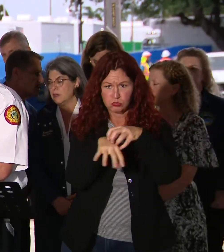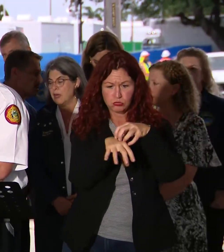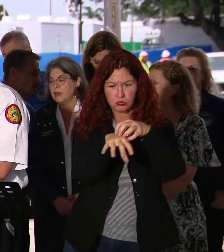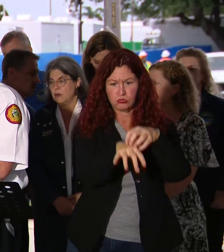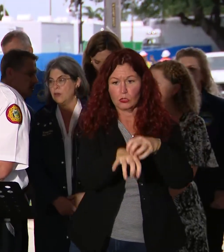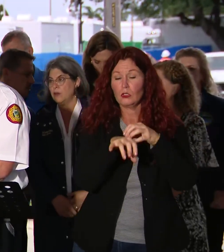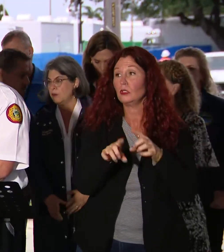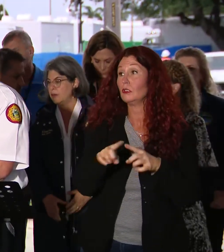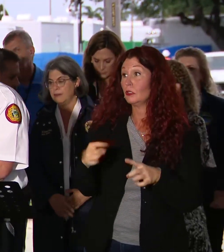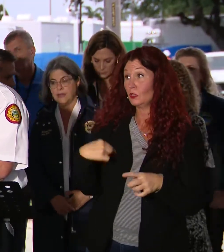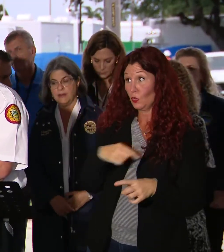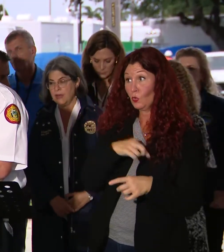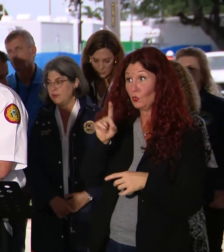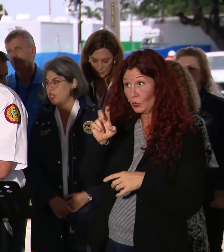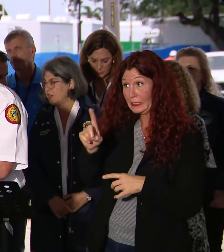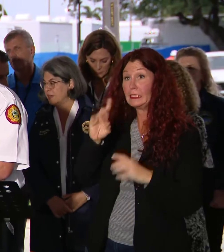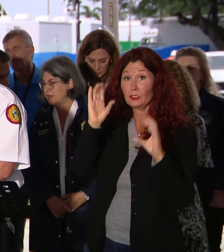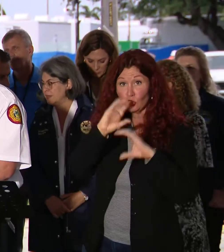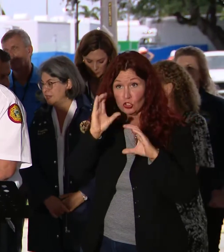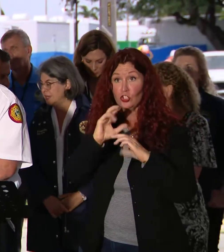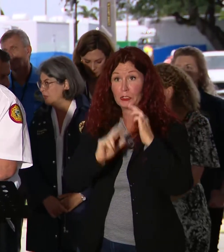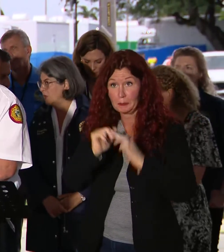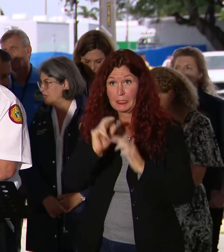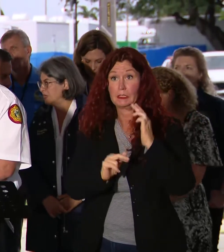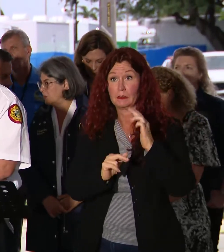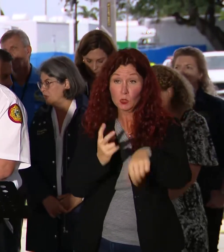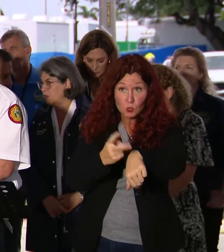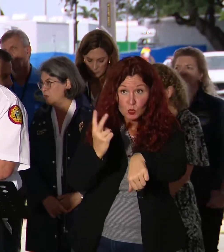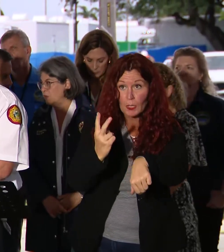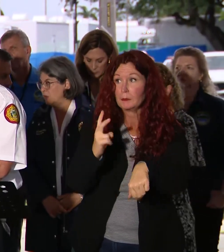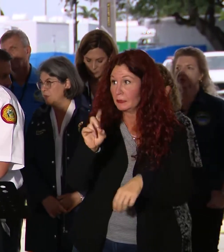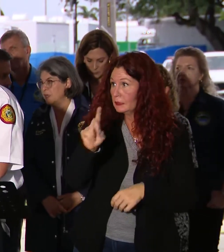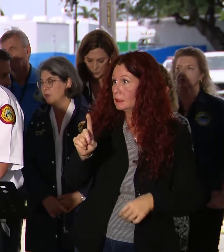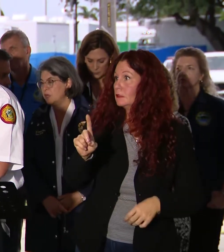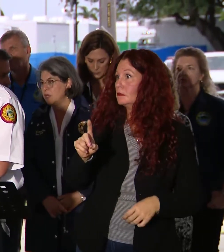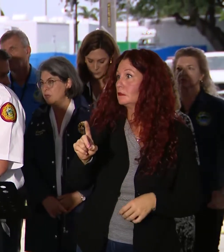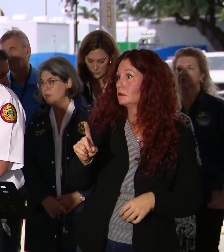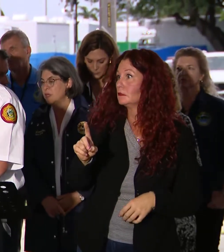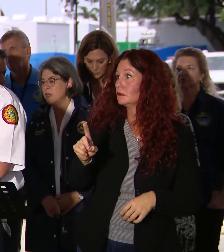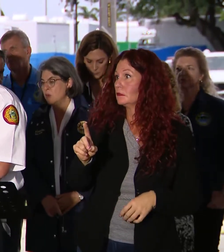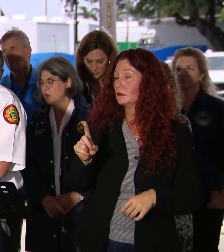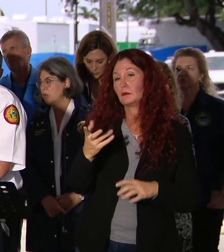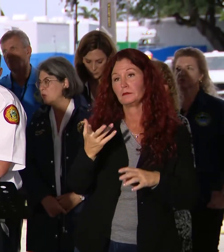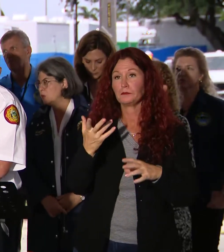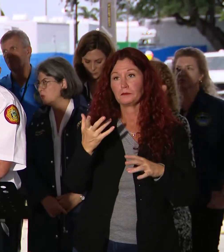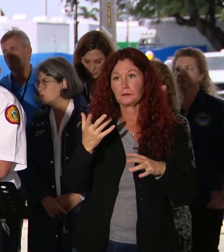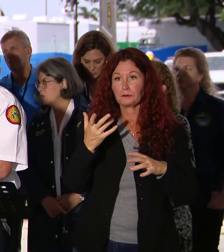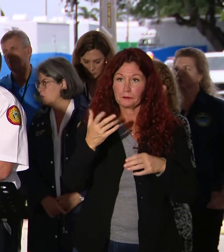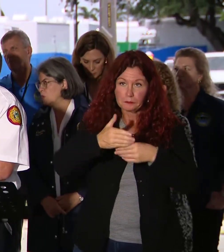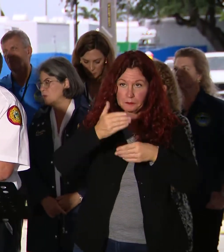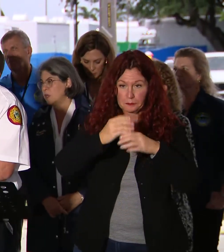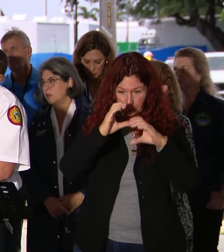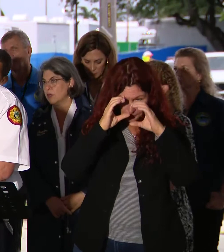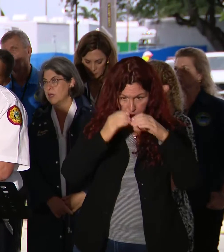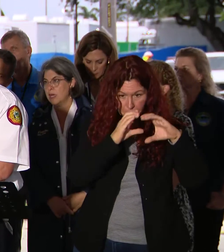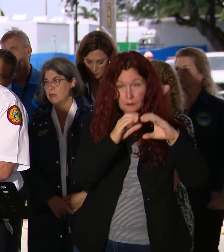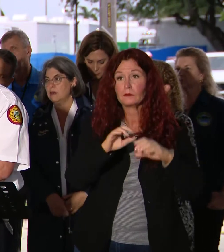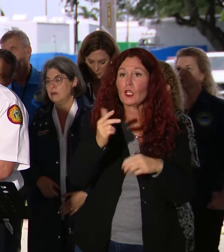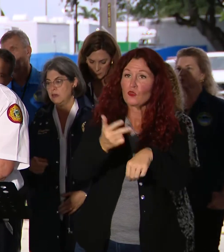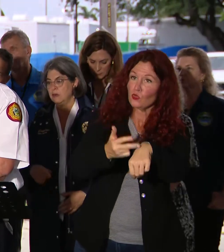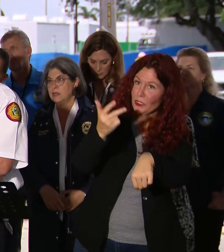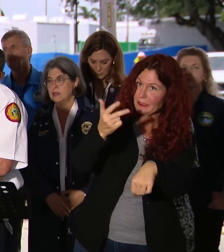building. So we did a primary and secondary search of the building, as well as a tertiary search. So we went through that building 3